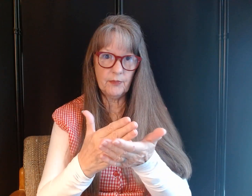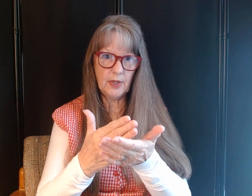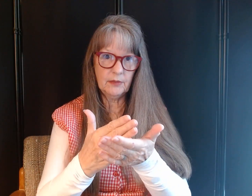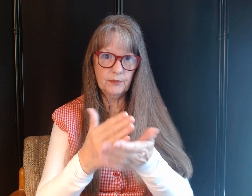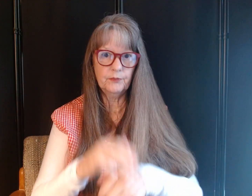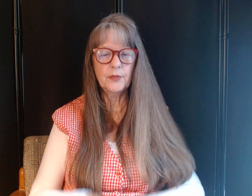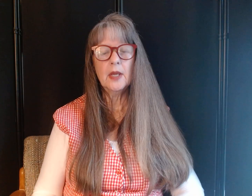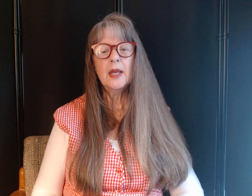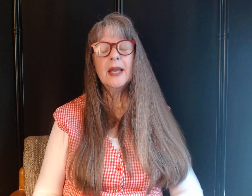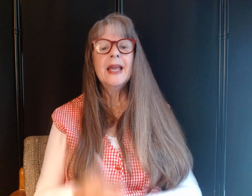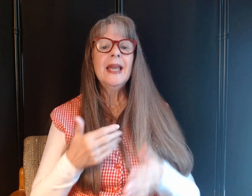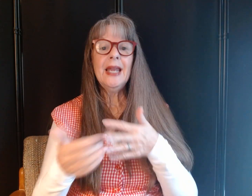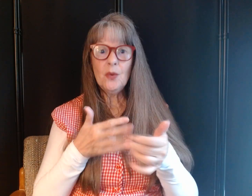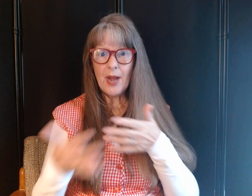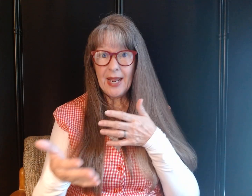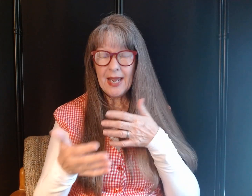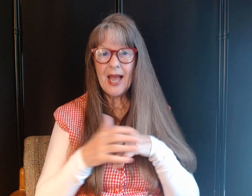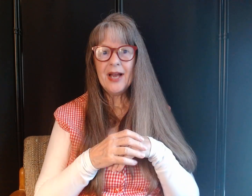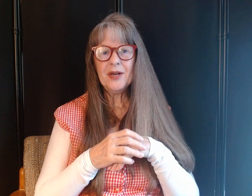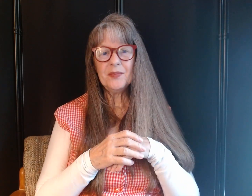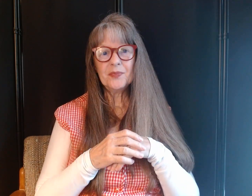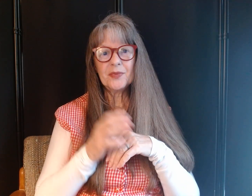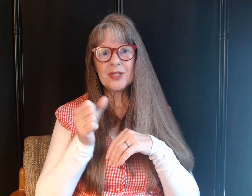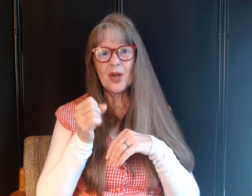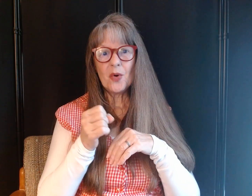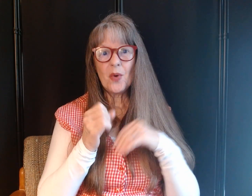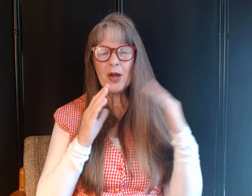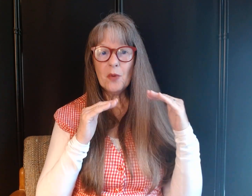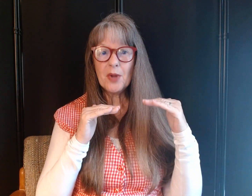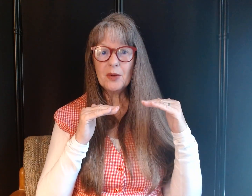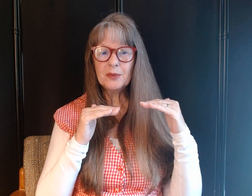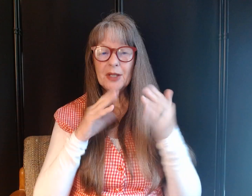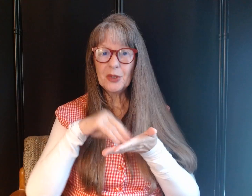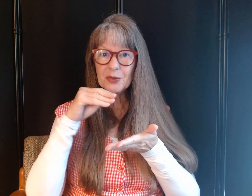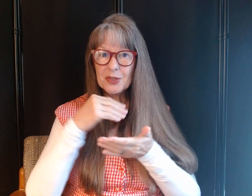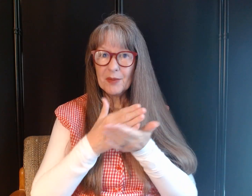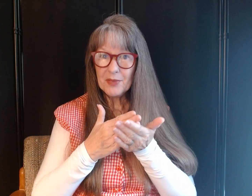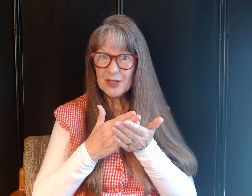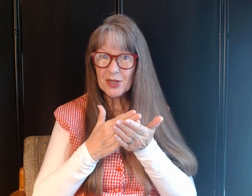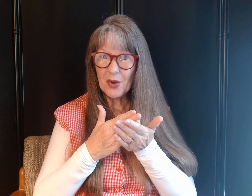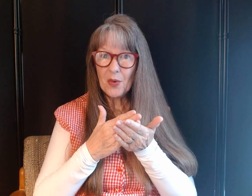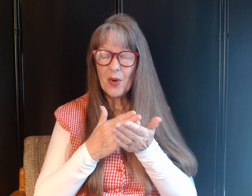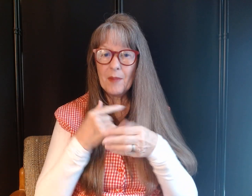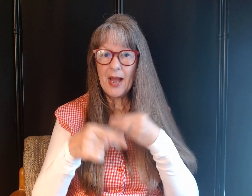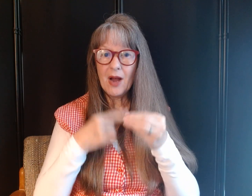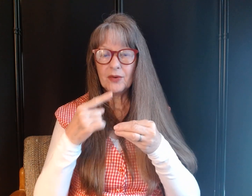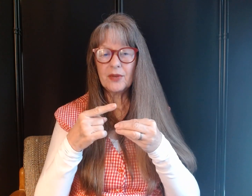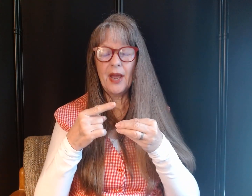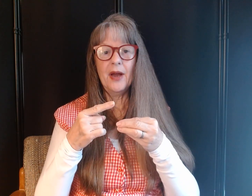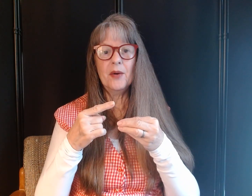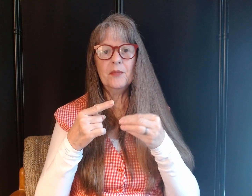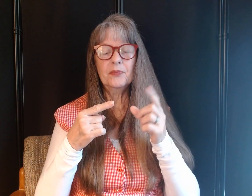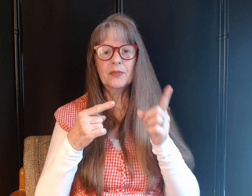something. Anyway, so I hope y'all learned something so about